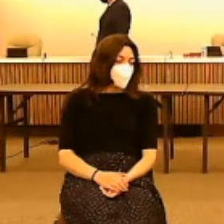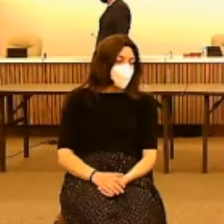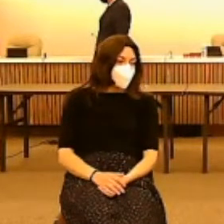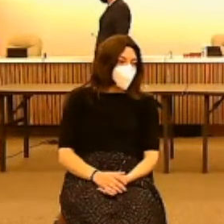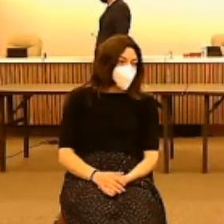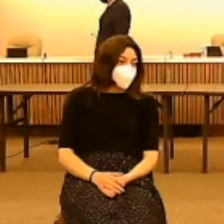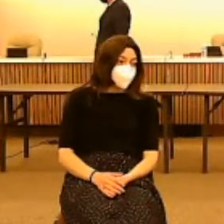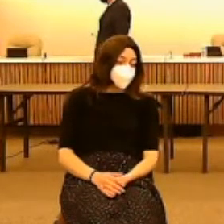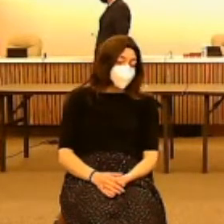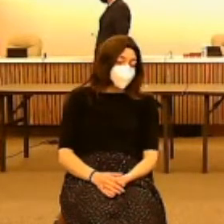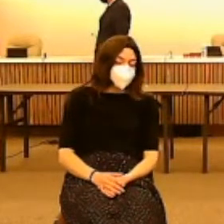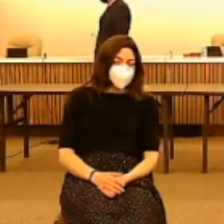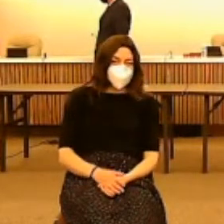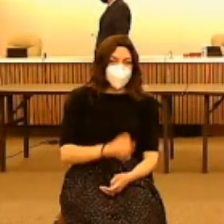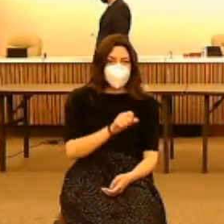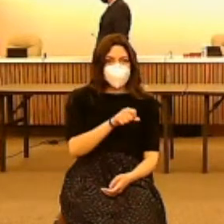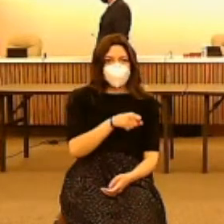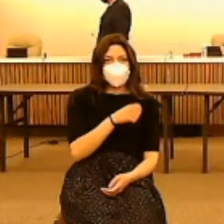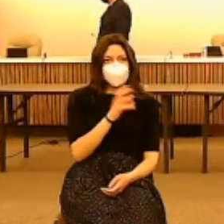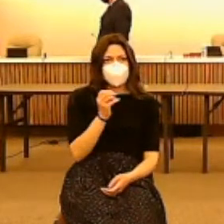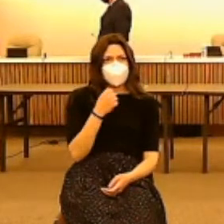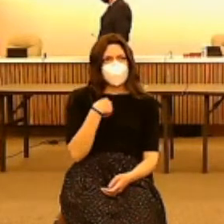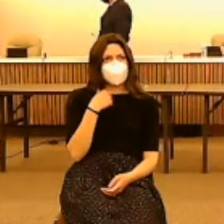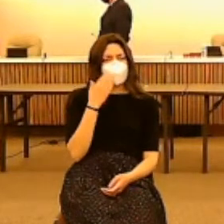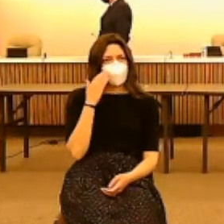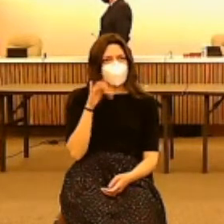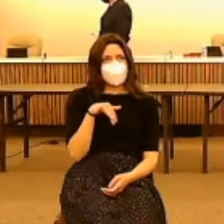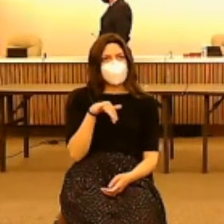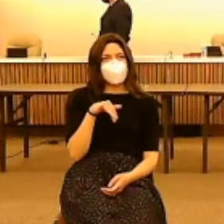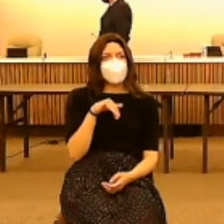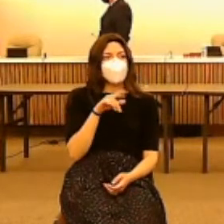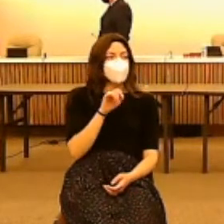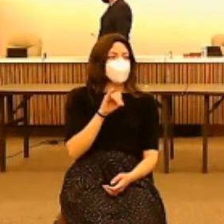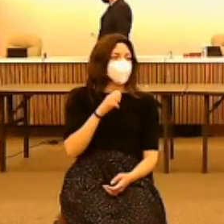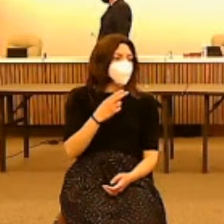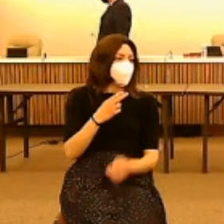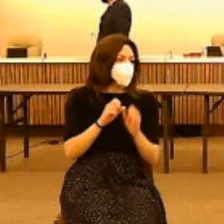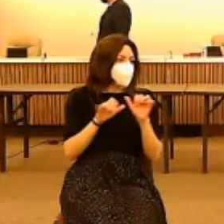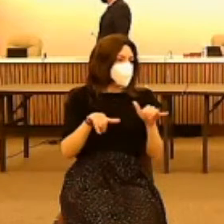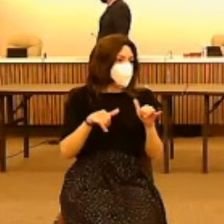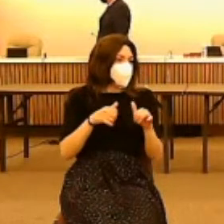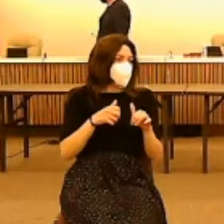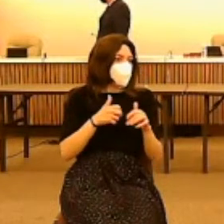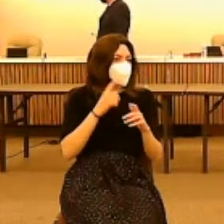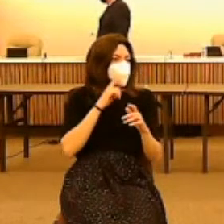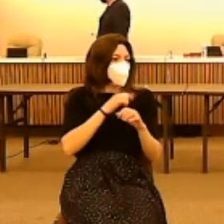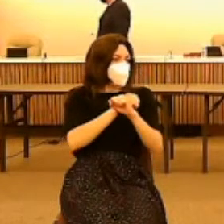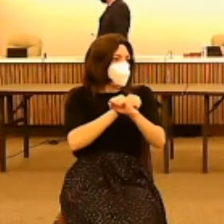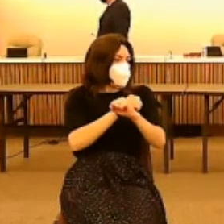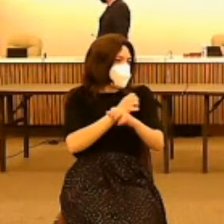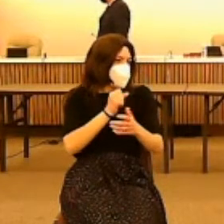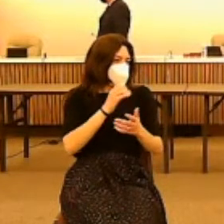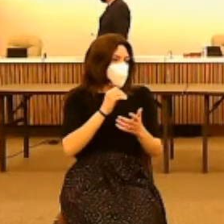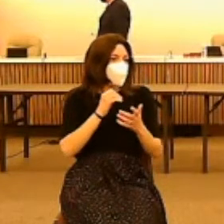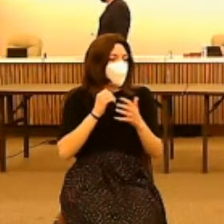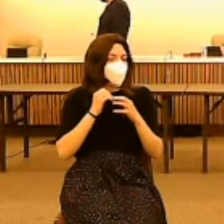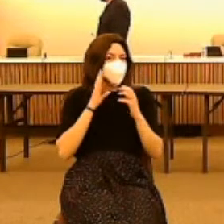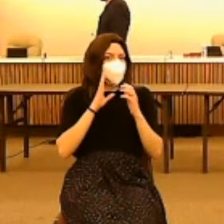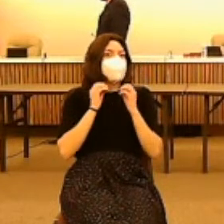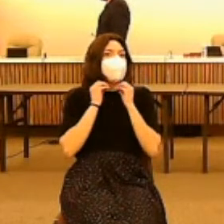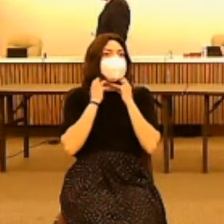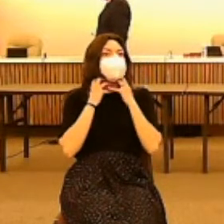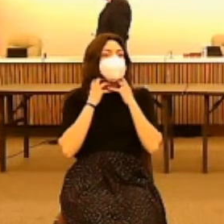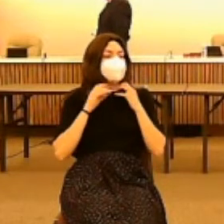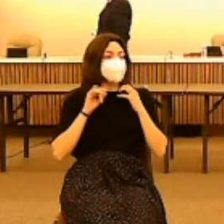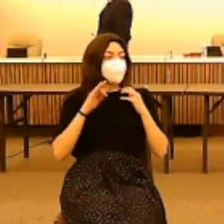wish they would. So I will definitely, plus they don't have the vacuums. Well, you got a choice. You got the one up in Southtown Plaza, or not